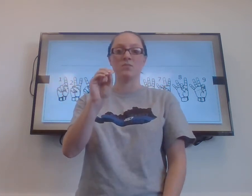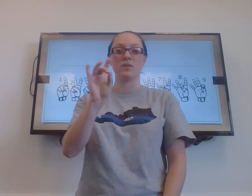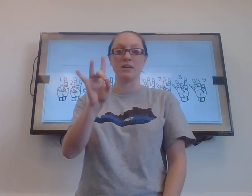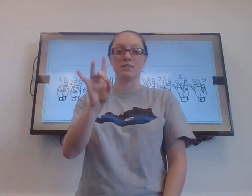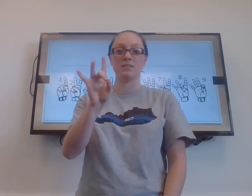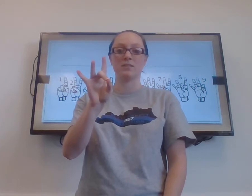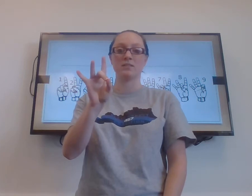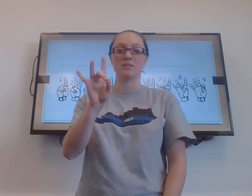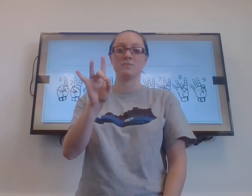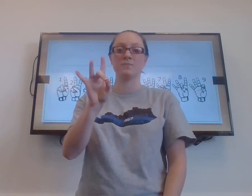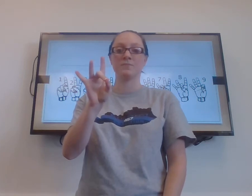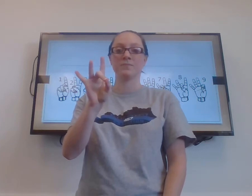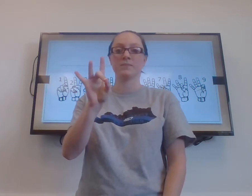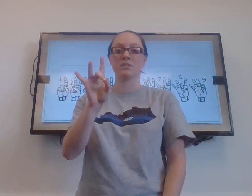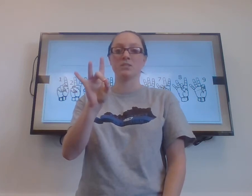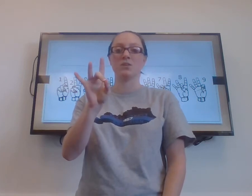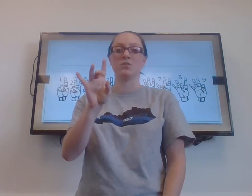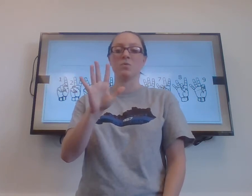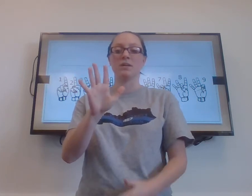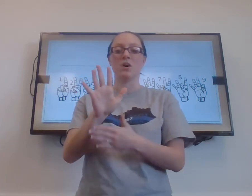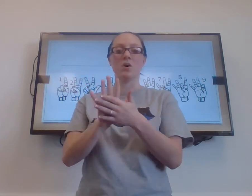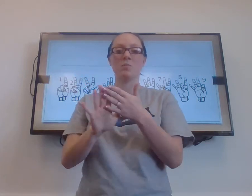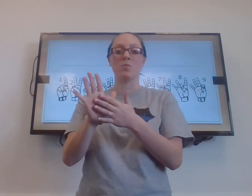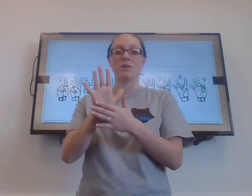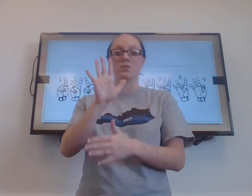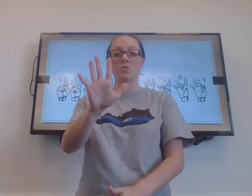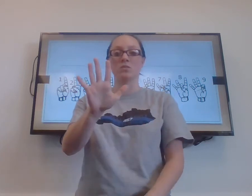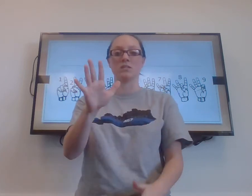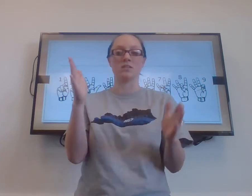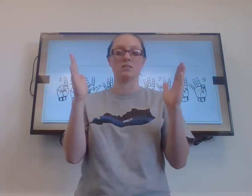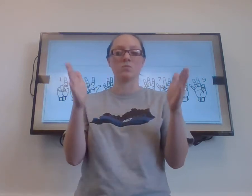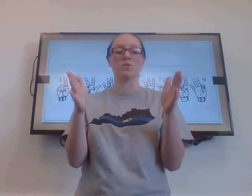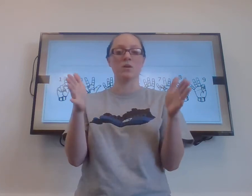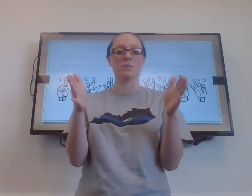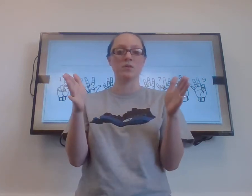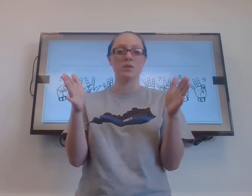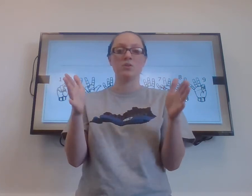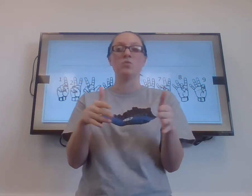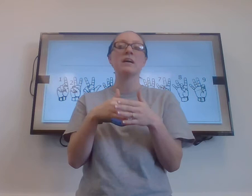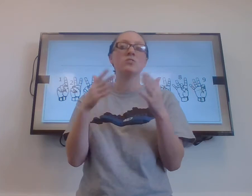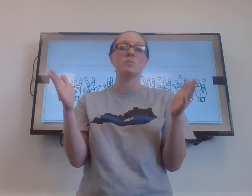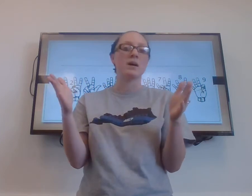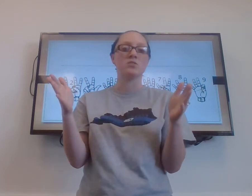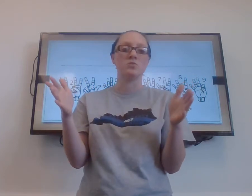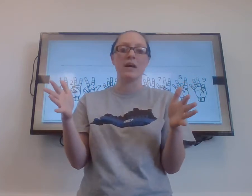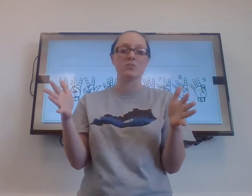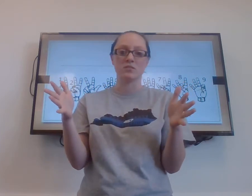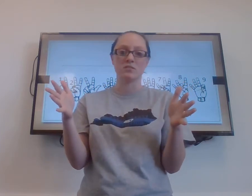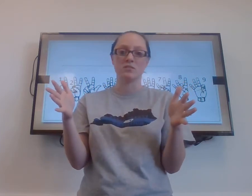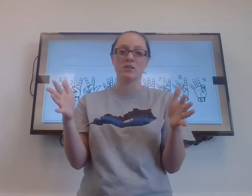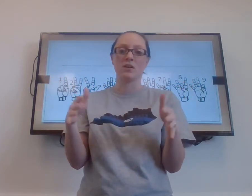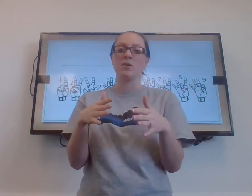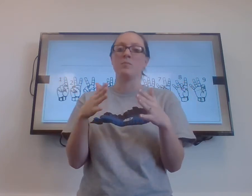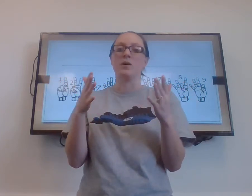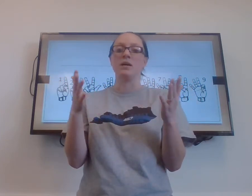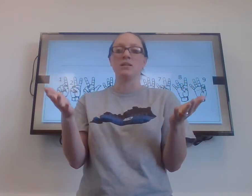2508. So you want it all pointed towards it because it's a real number. You can do it by 2000s, but